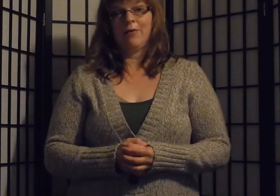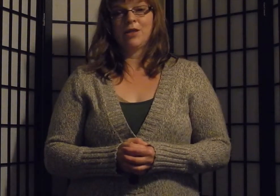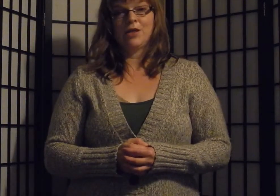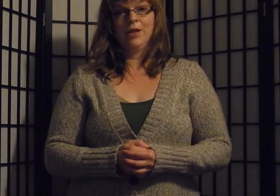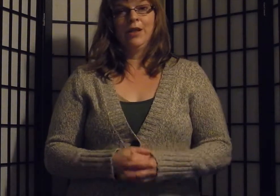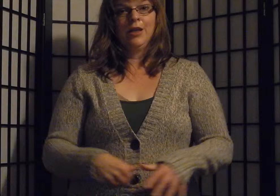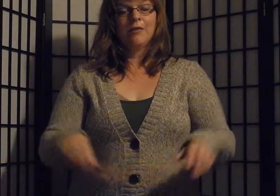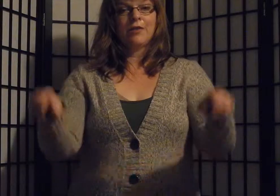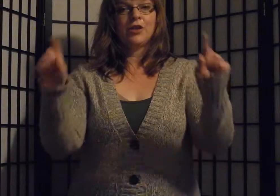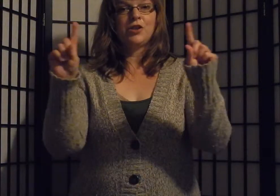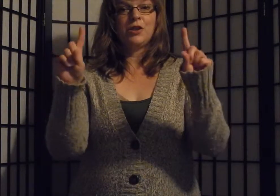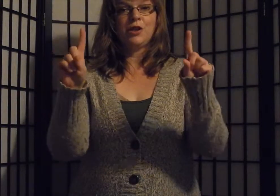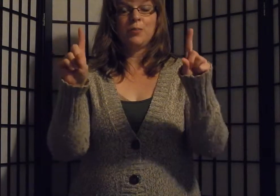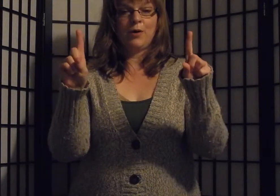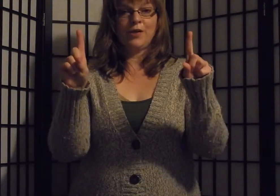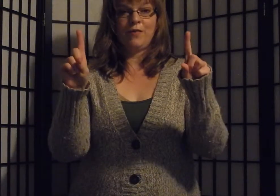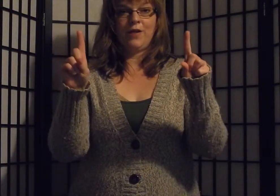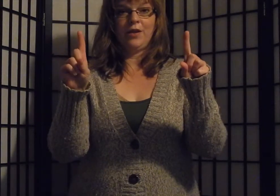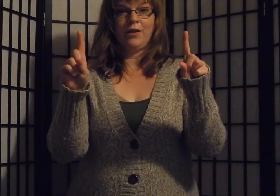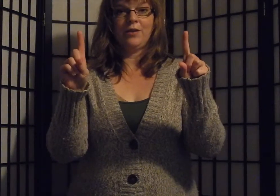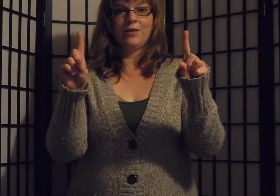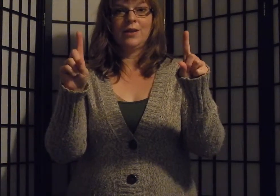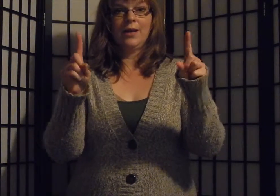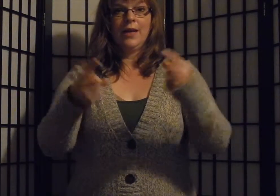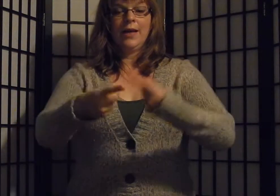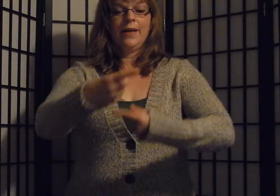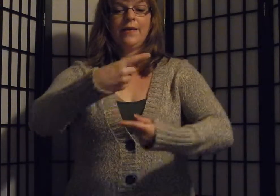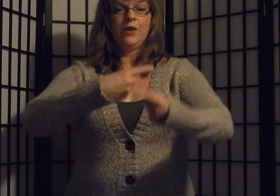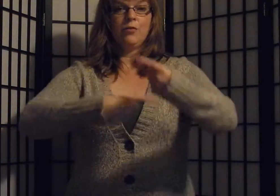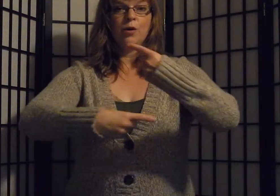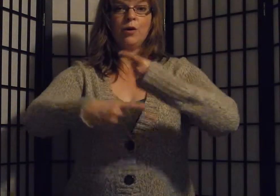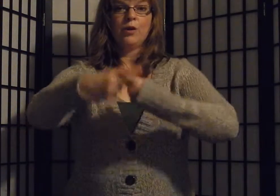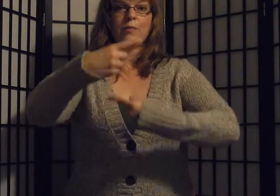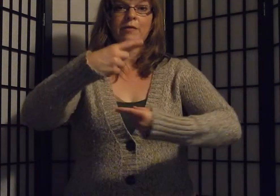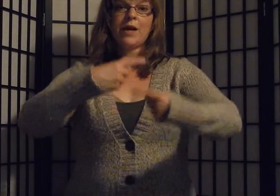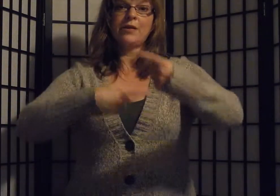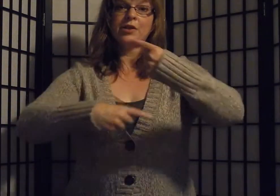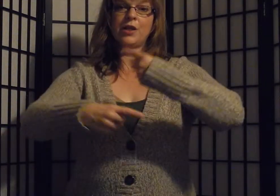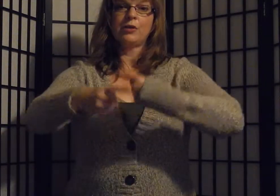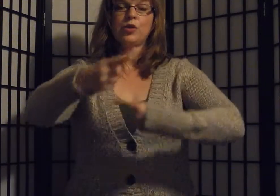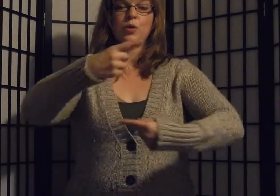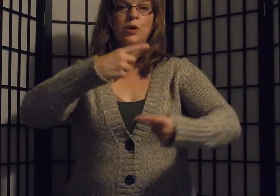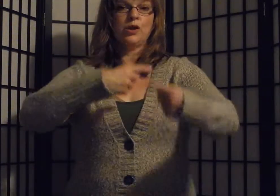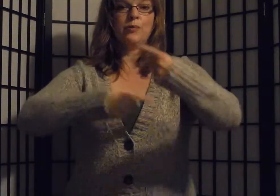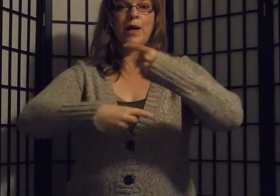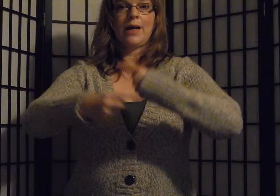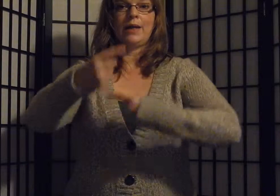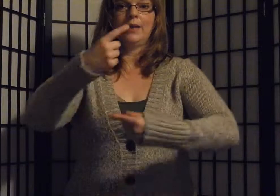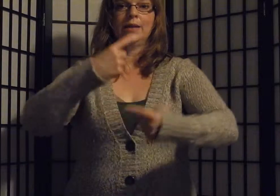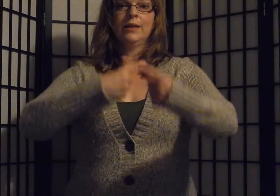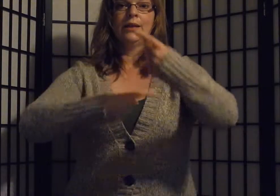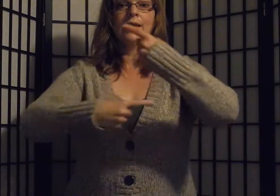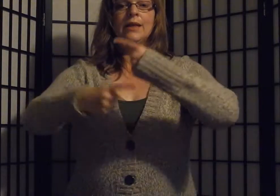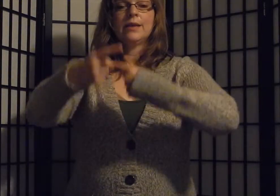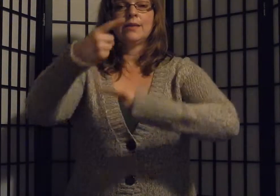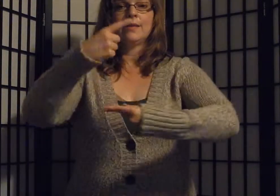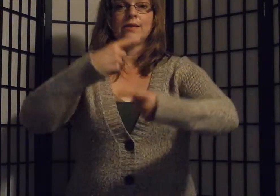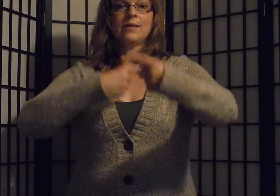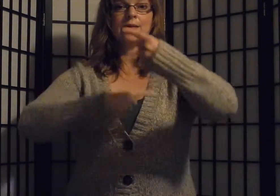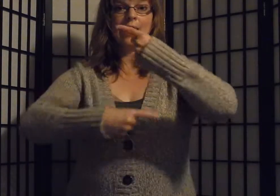language. First, you need your pointer fingers, and then you roll them around each other toward your body. This is the